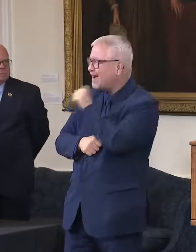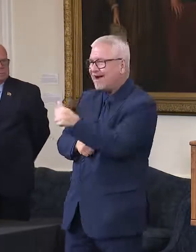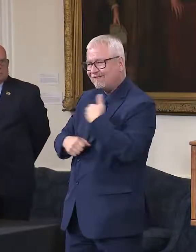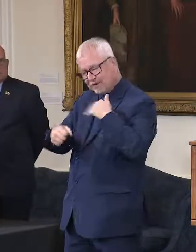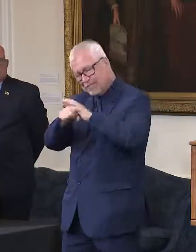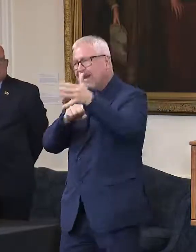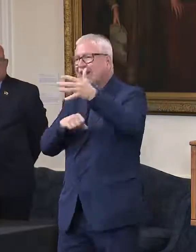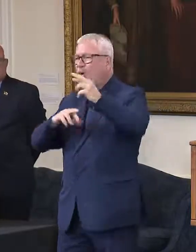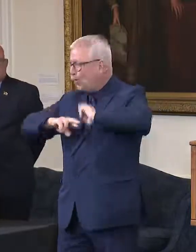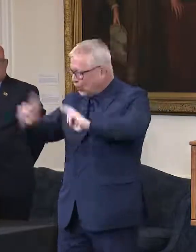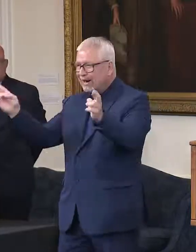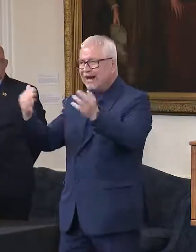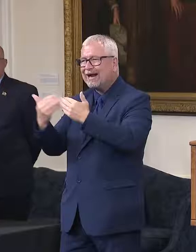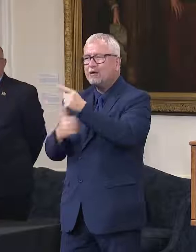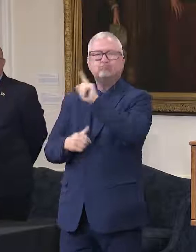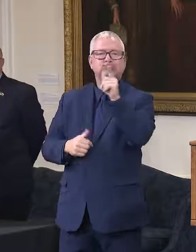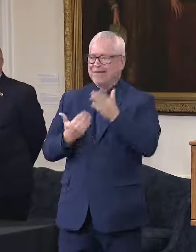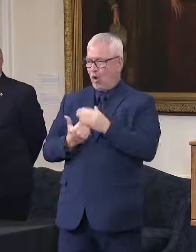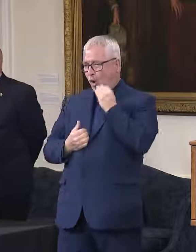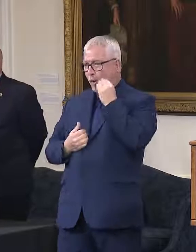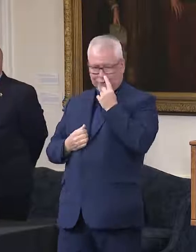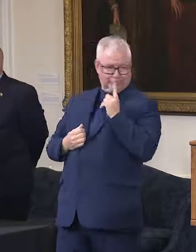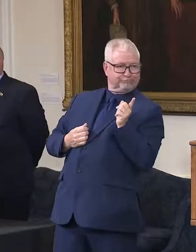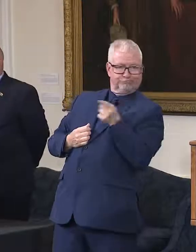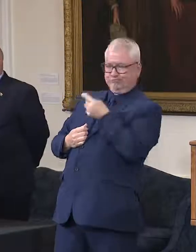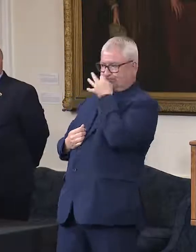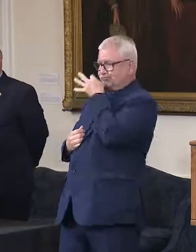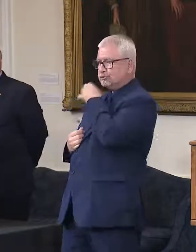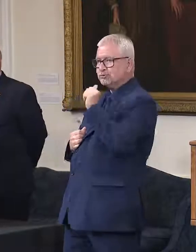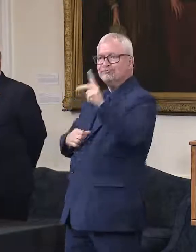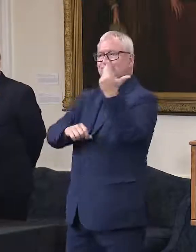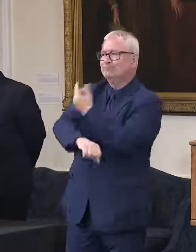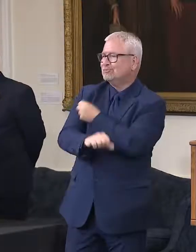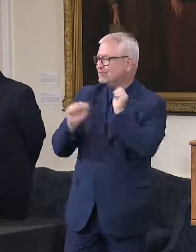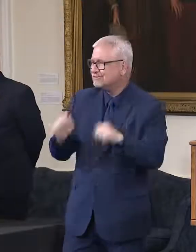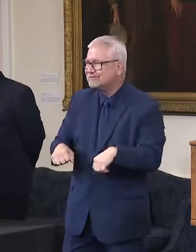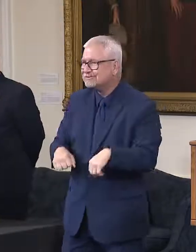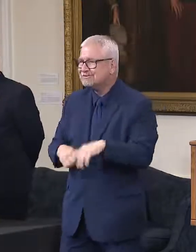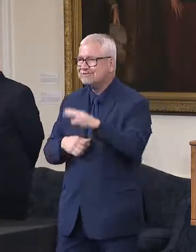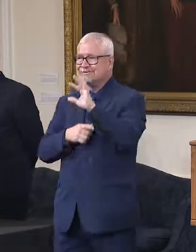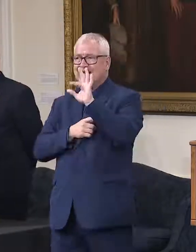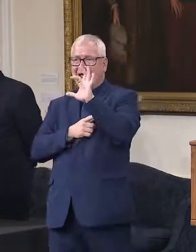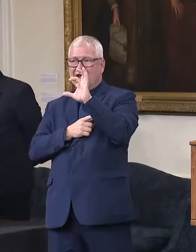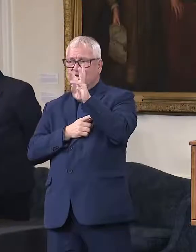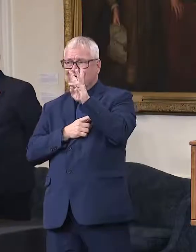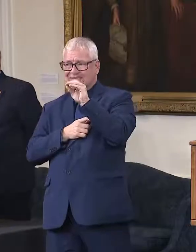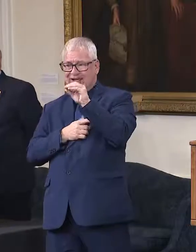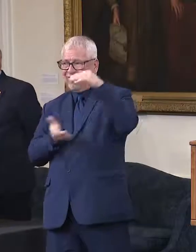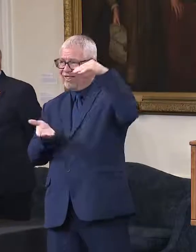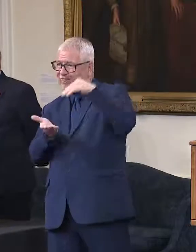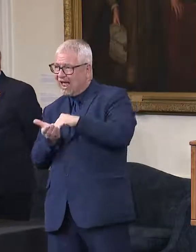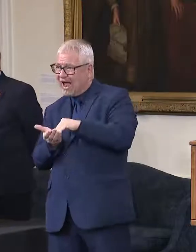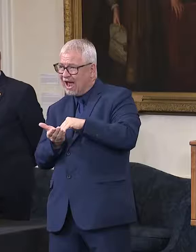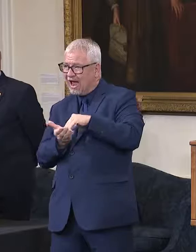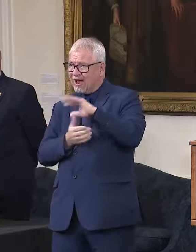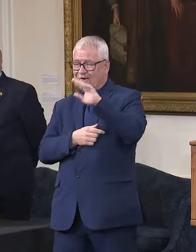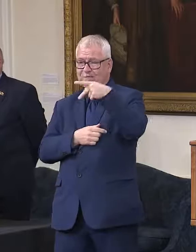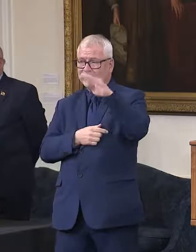the state. We have more than 960,000 Pfizer doses. We have more than 830,000